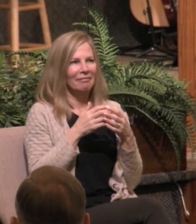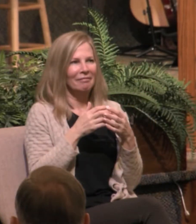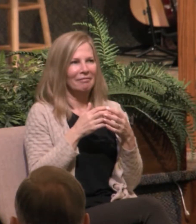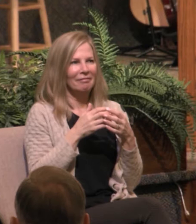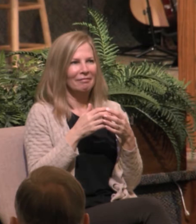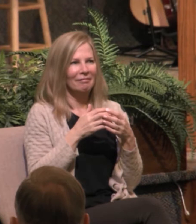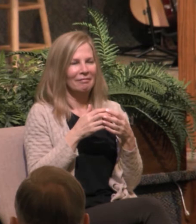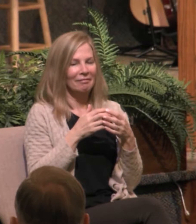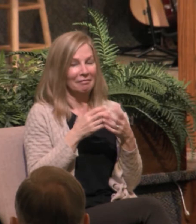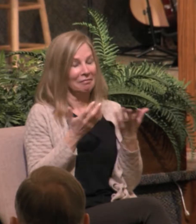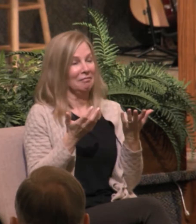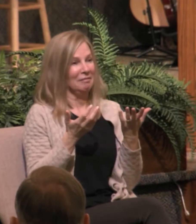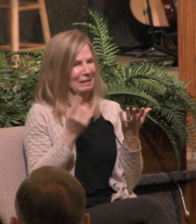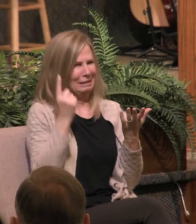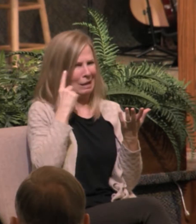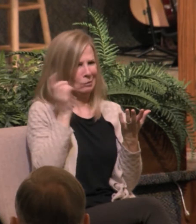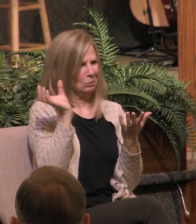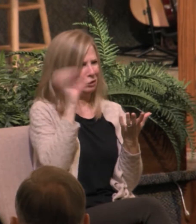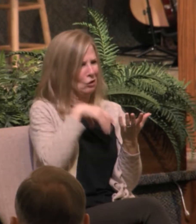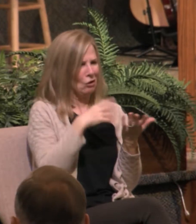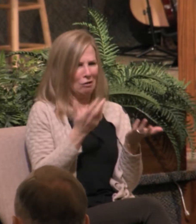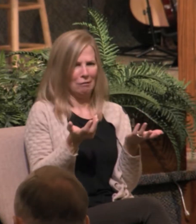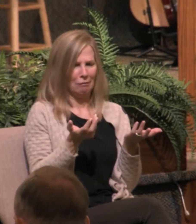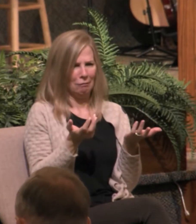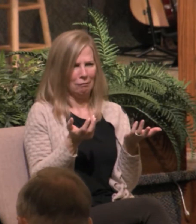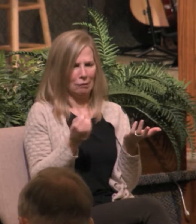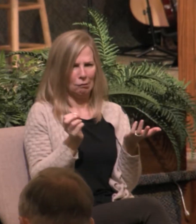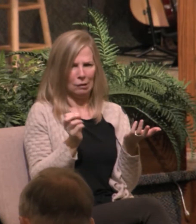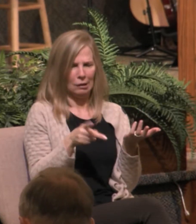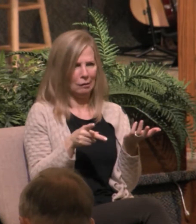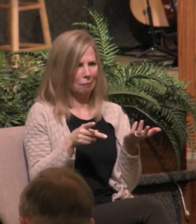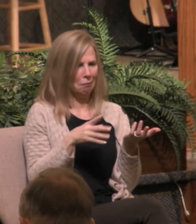That sounds bizarre.